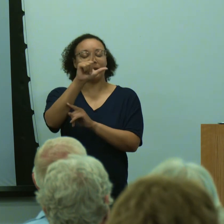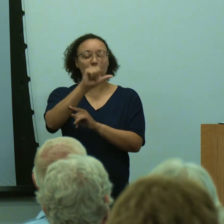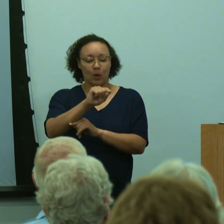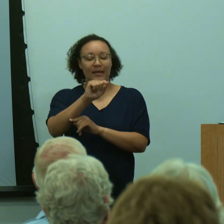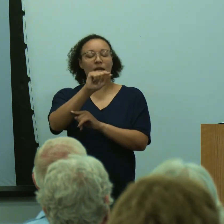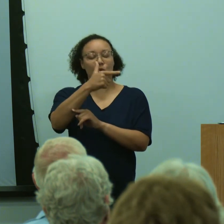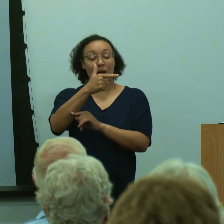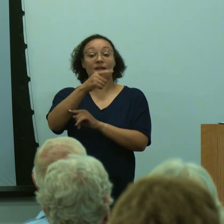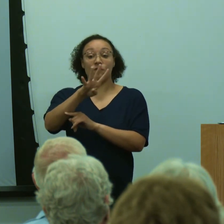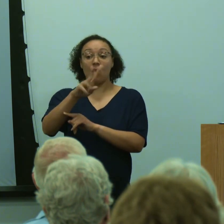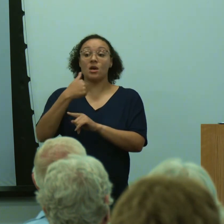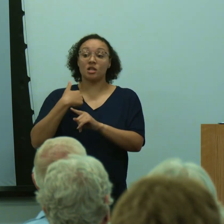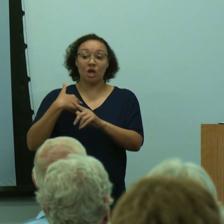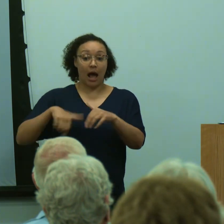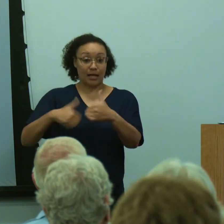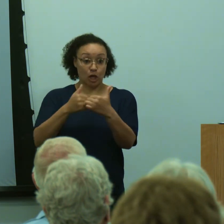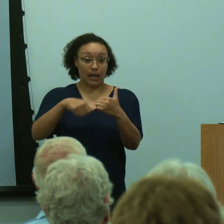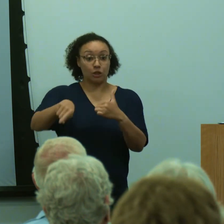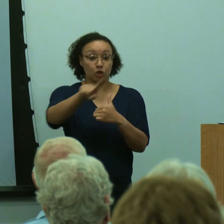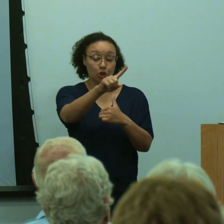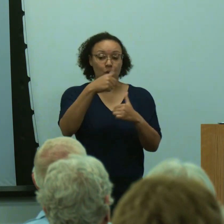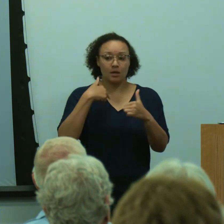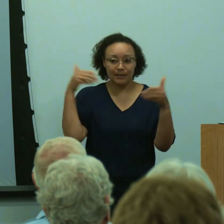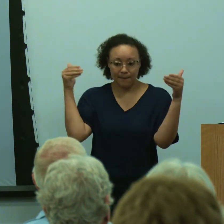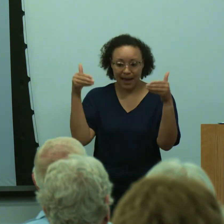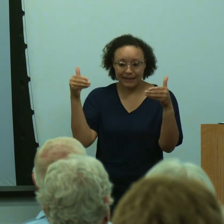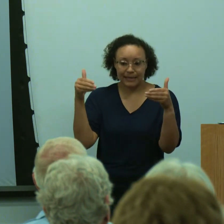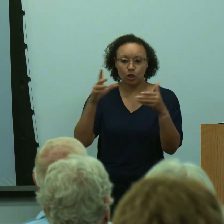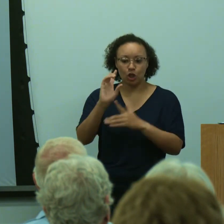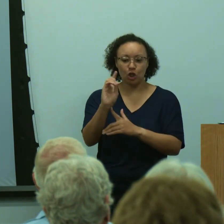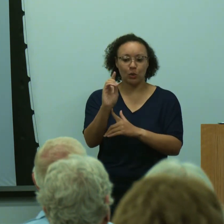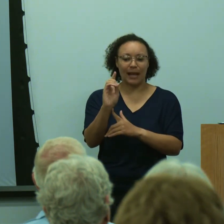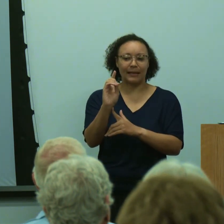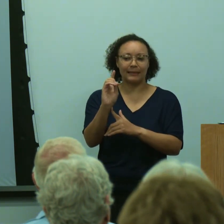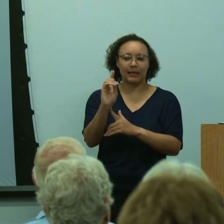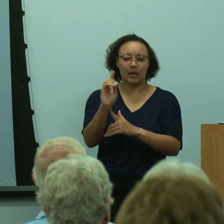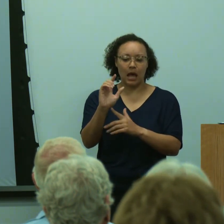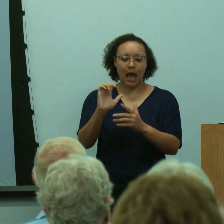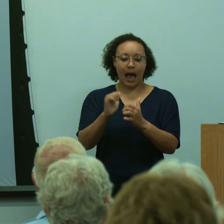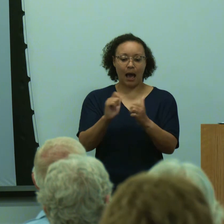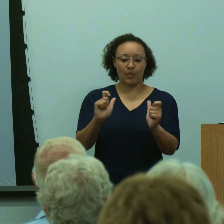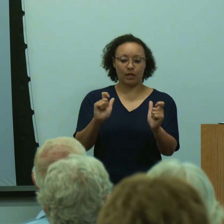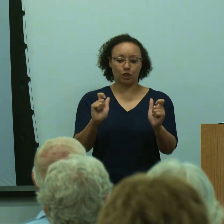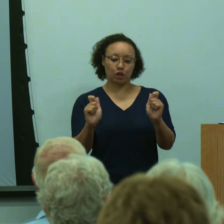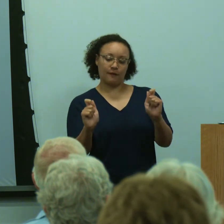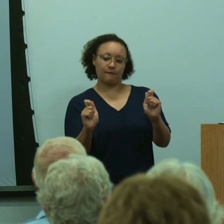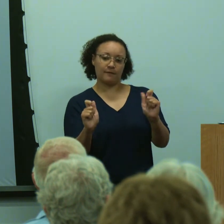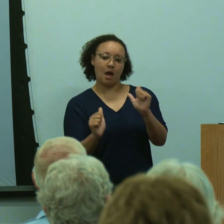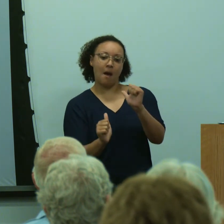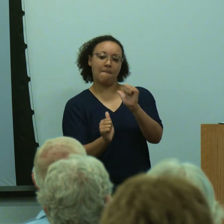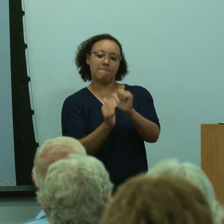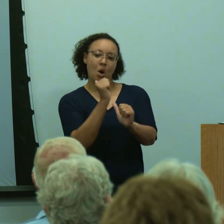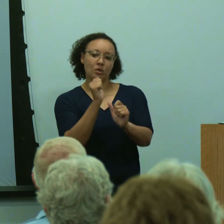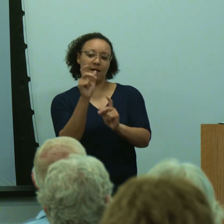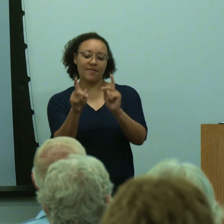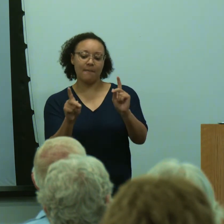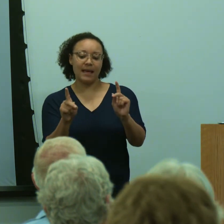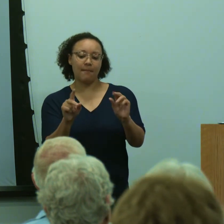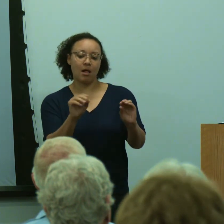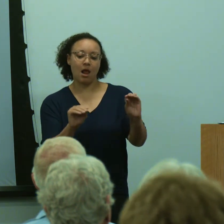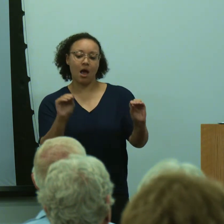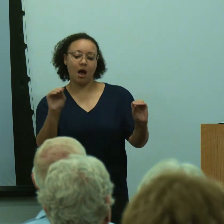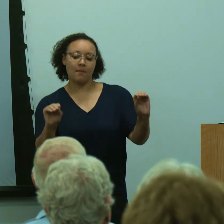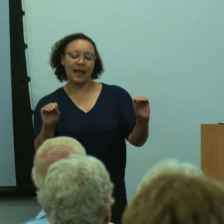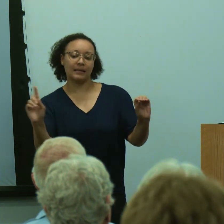challenge everyone to do is to pay attention to how Dayton shifts. Where are the majority of the citizens of Dayton placed when those